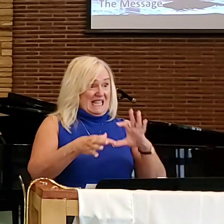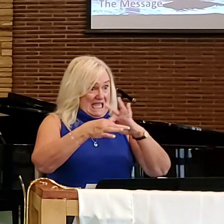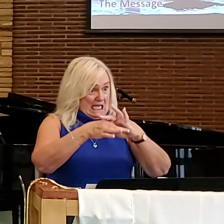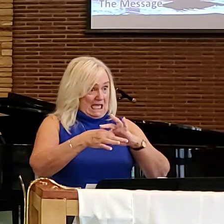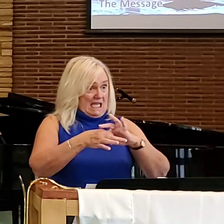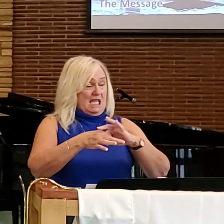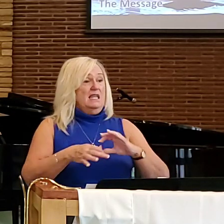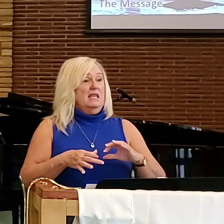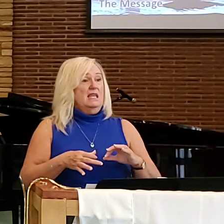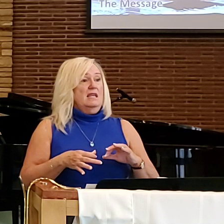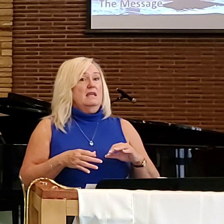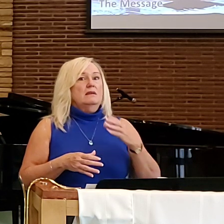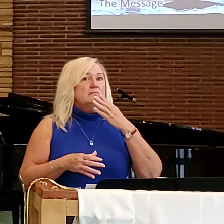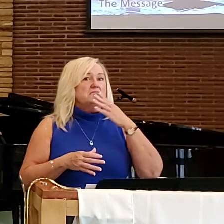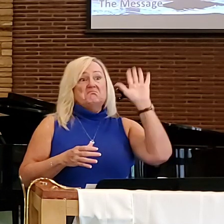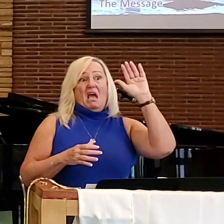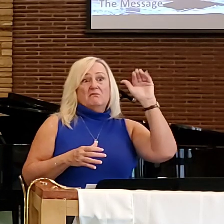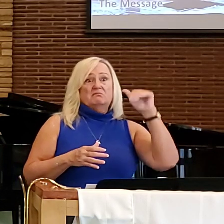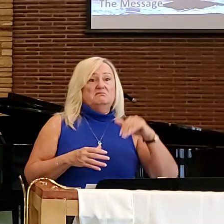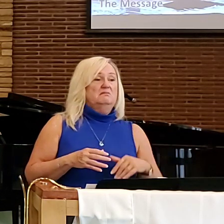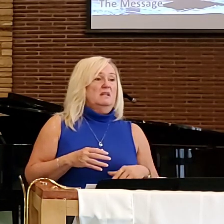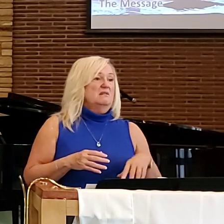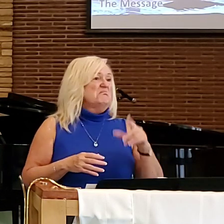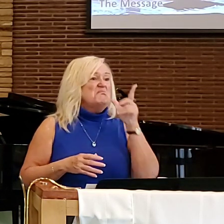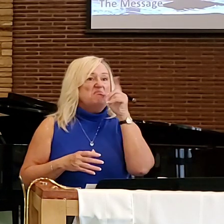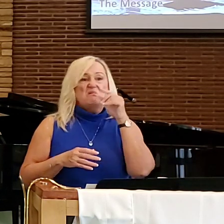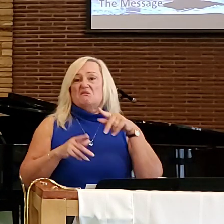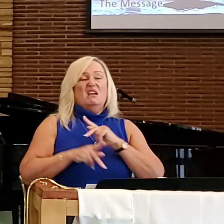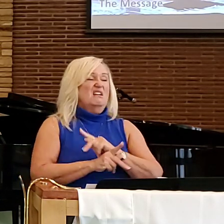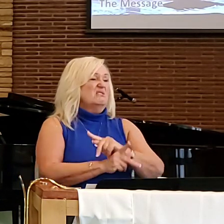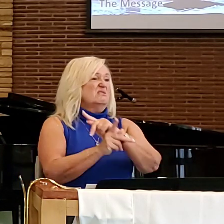link. Goodbye. Who cares?